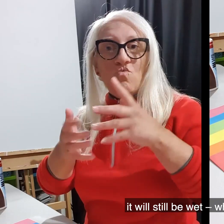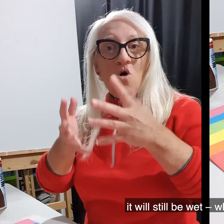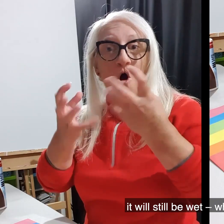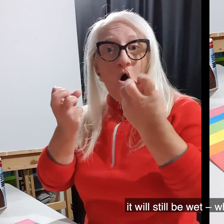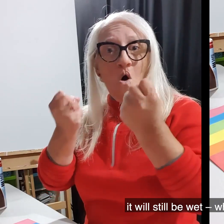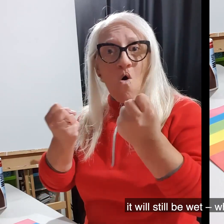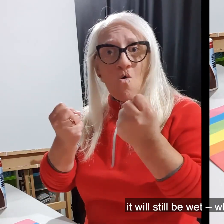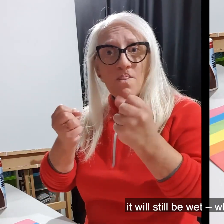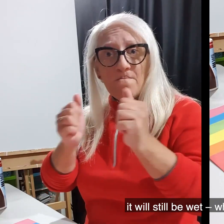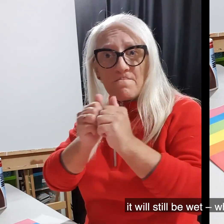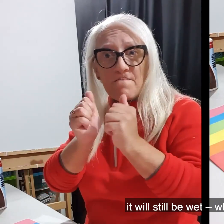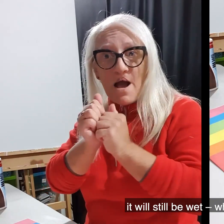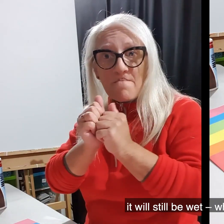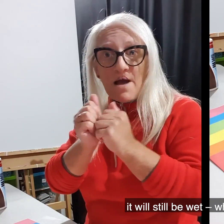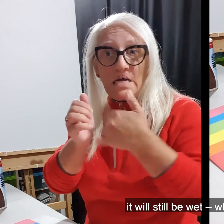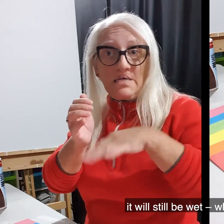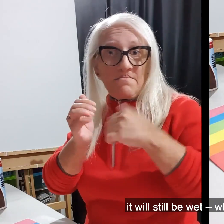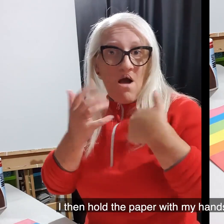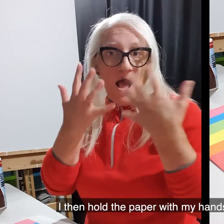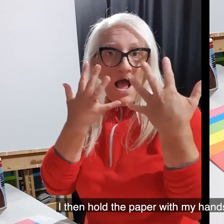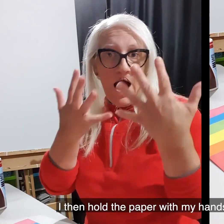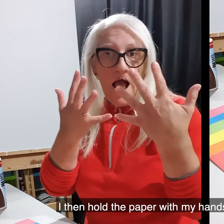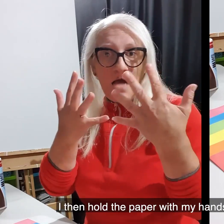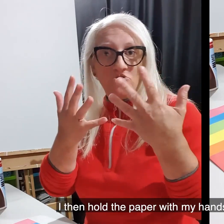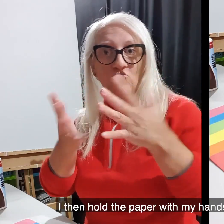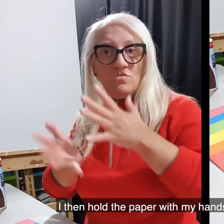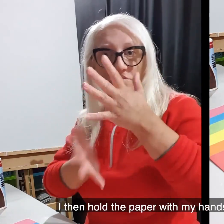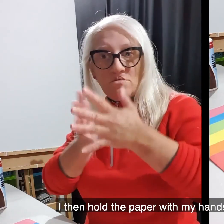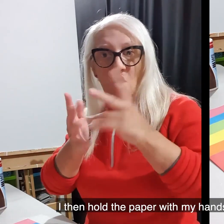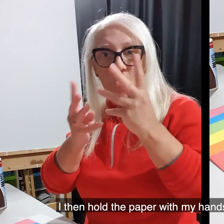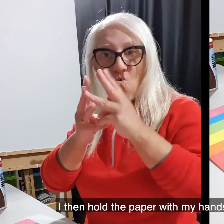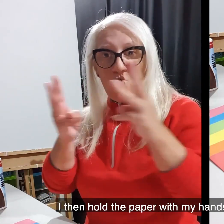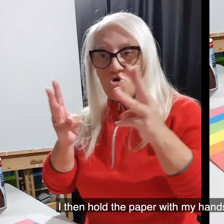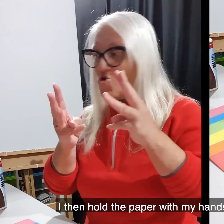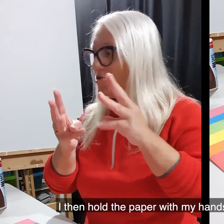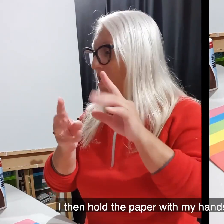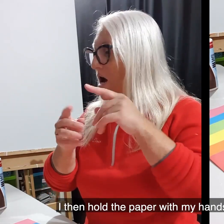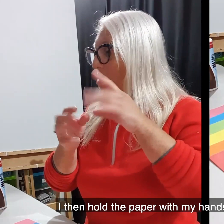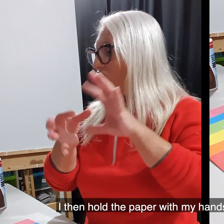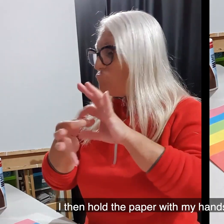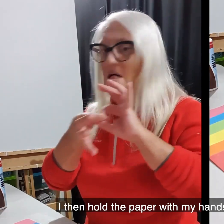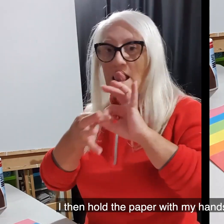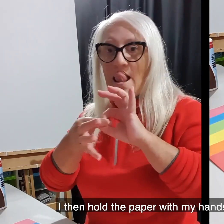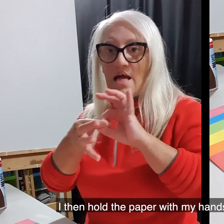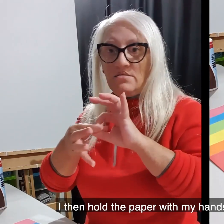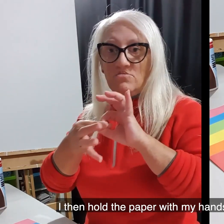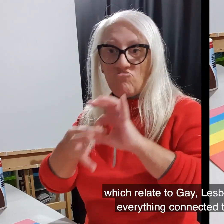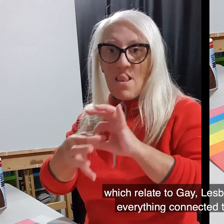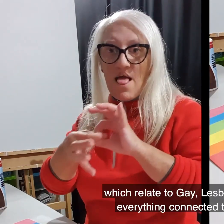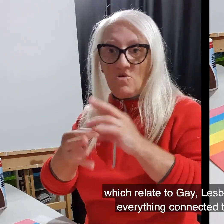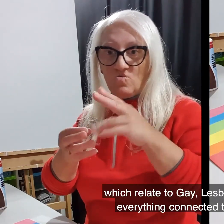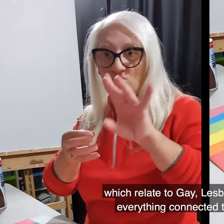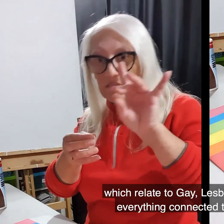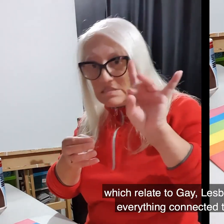is good. I then hold the paper with my hands whilst I produce the signs which are related